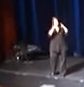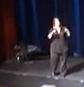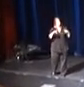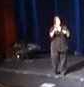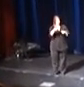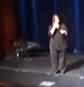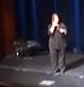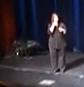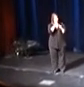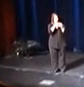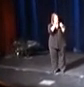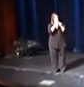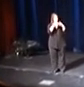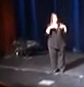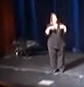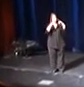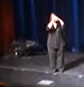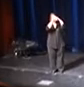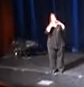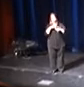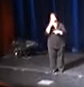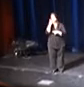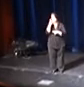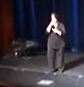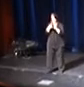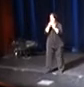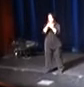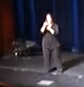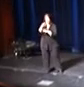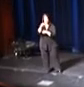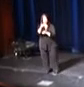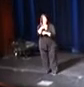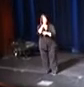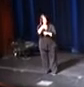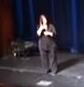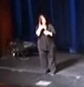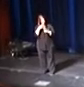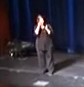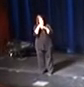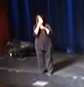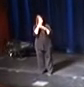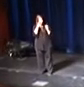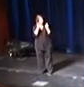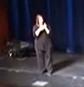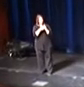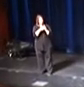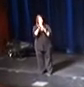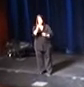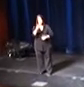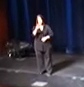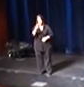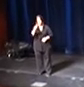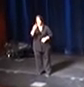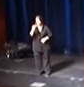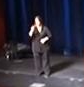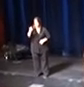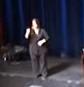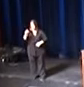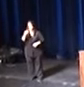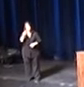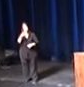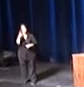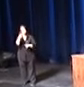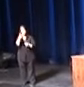You think of specific steeples. I think of specific steeples, that's right. Do you have trouble recognizing cartoons or pictograms, things that are